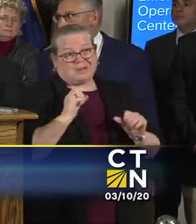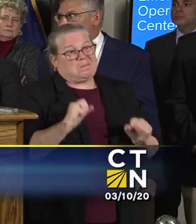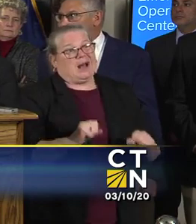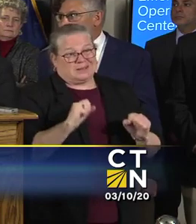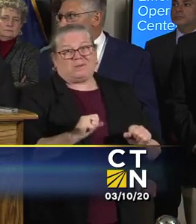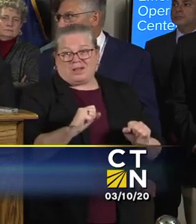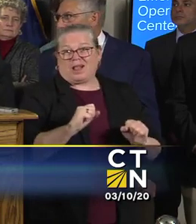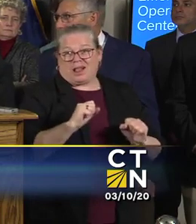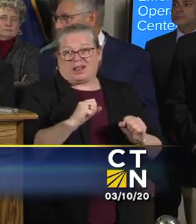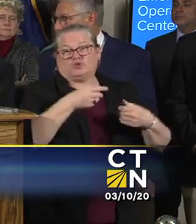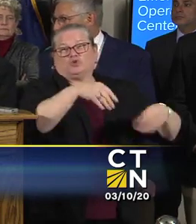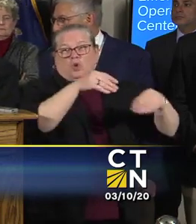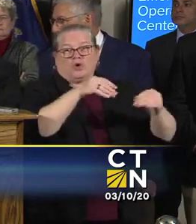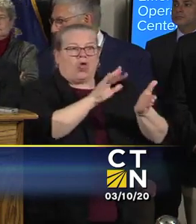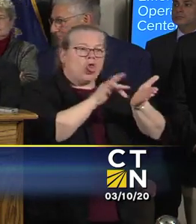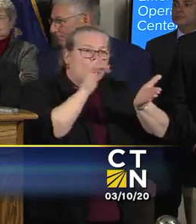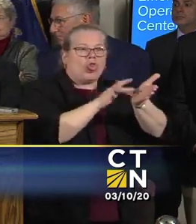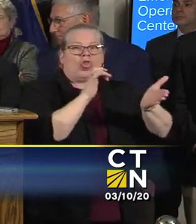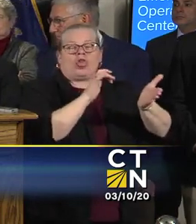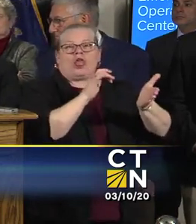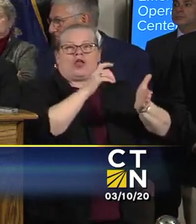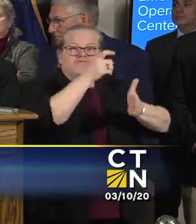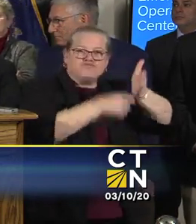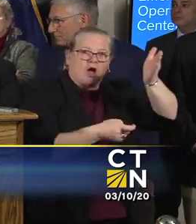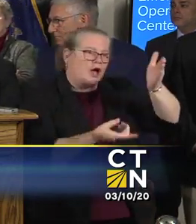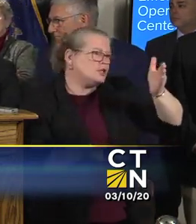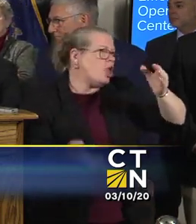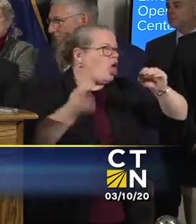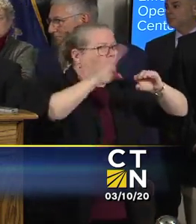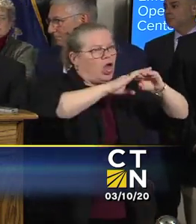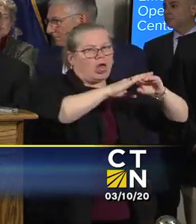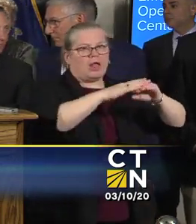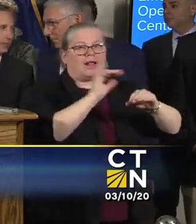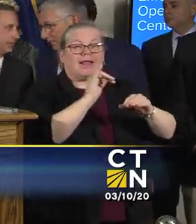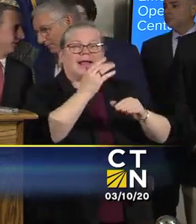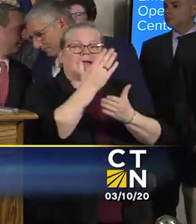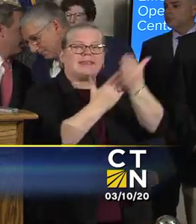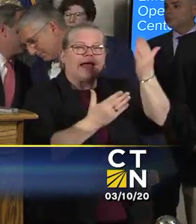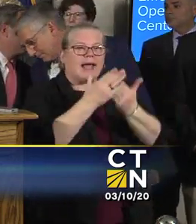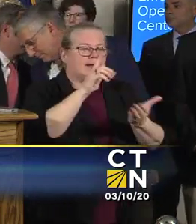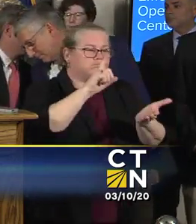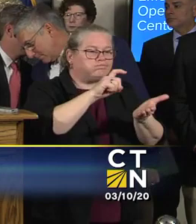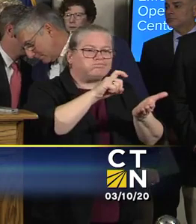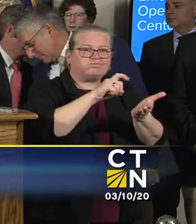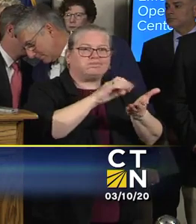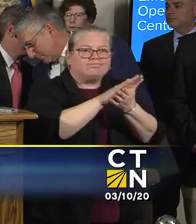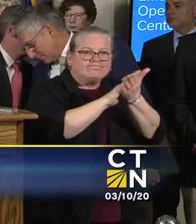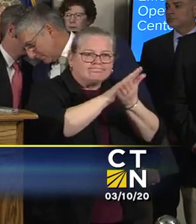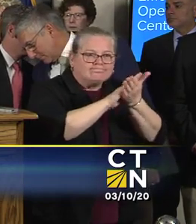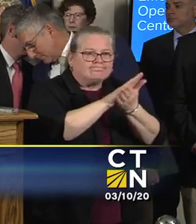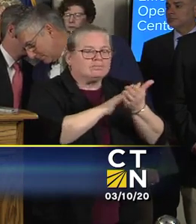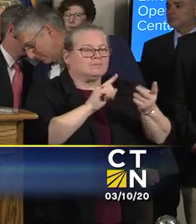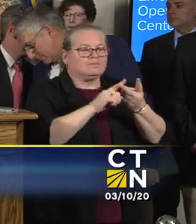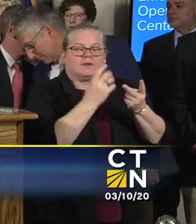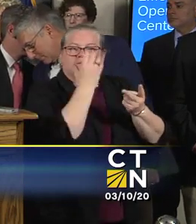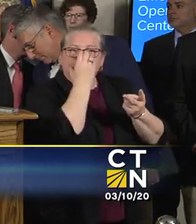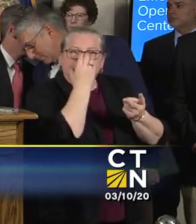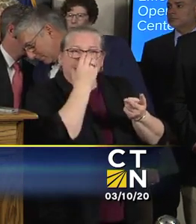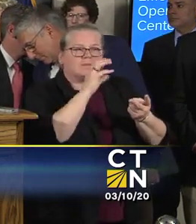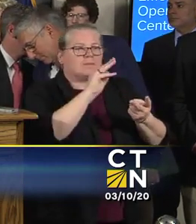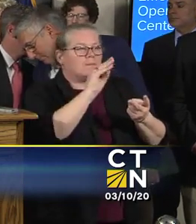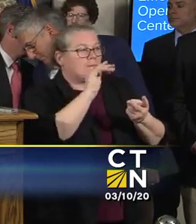price gouging, things like hand sanitizer and masks. And of course, we've heard about scams and phishing